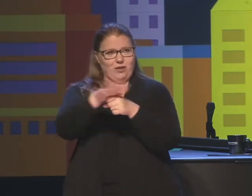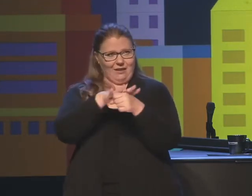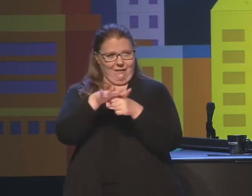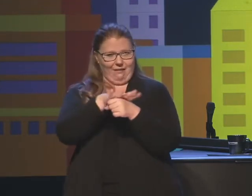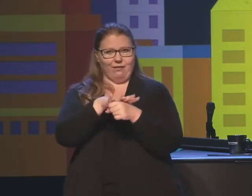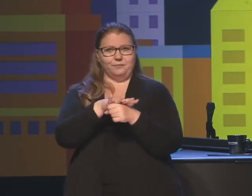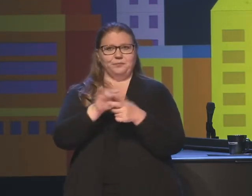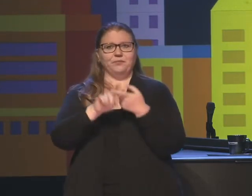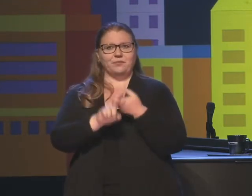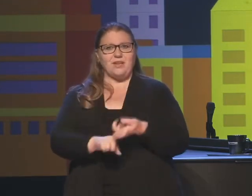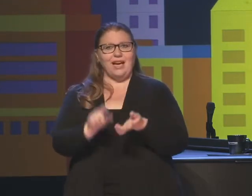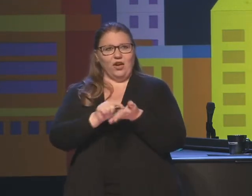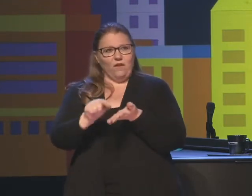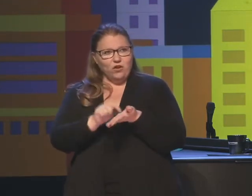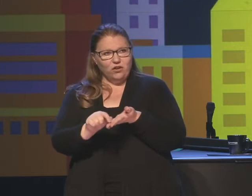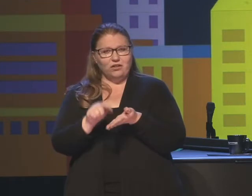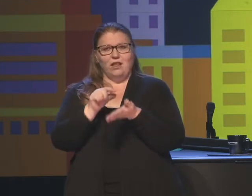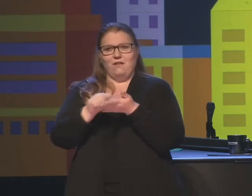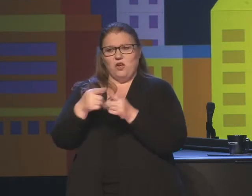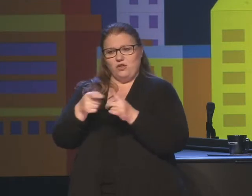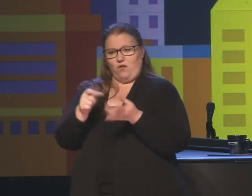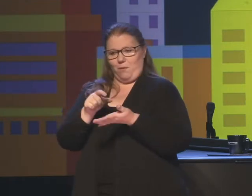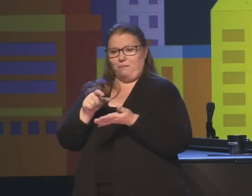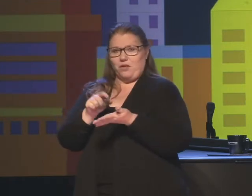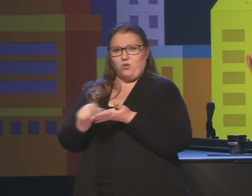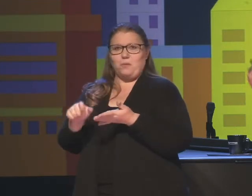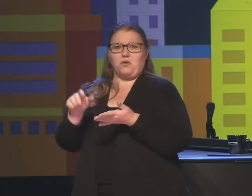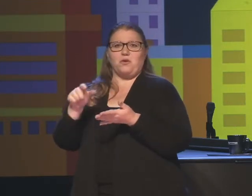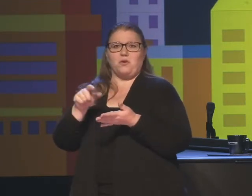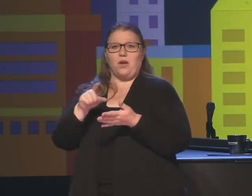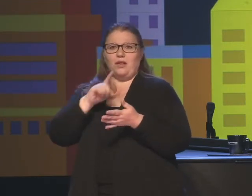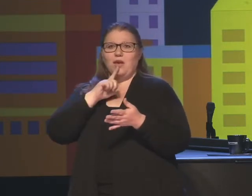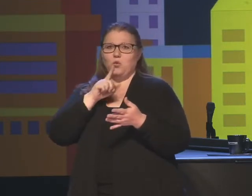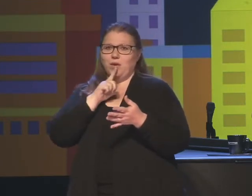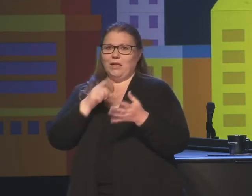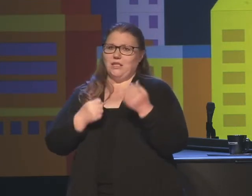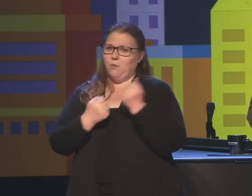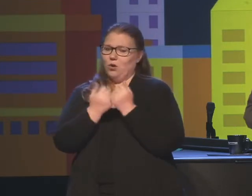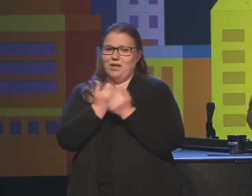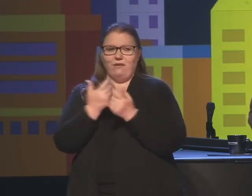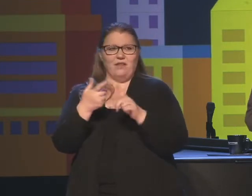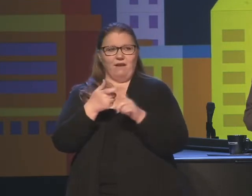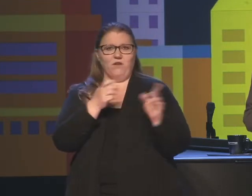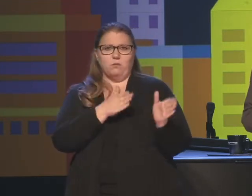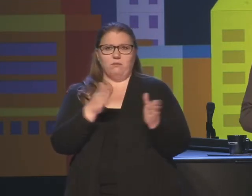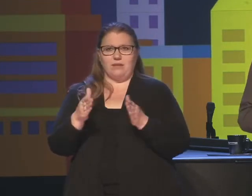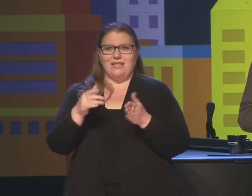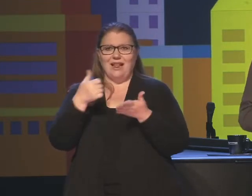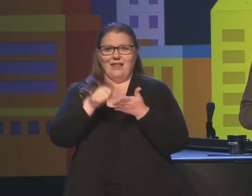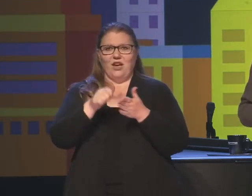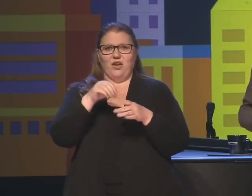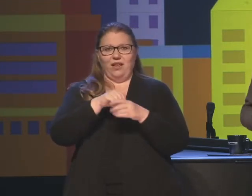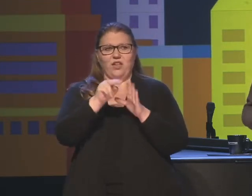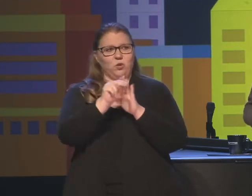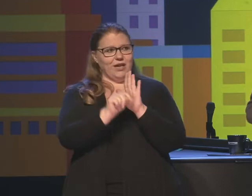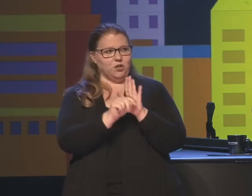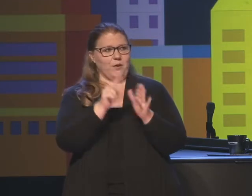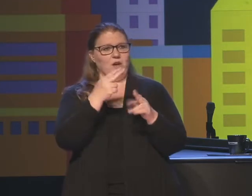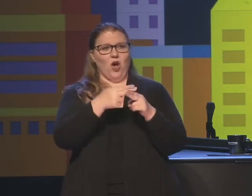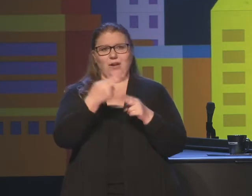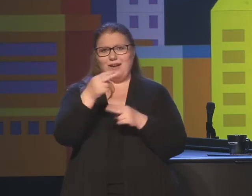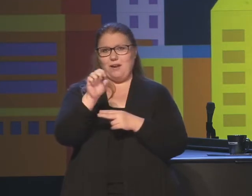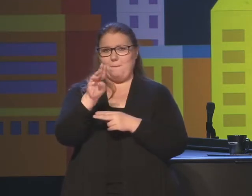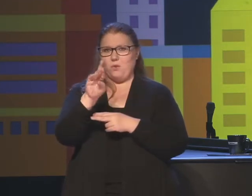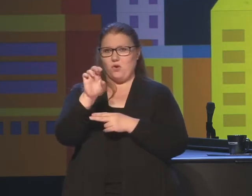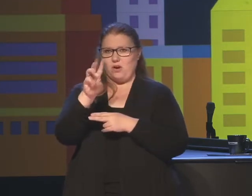anchor verse, kind of the verse from Scripture that holds everything together for this series, comes from a letter in the New Testament called Hebrews, and it